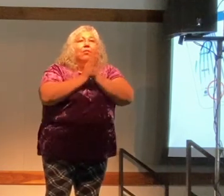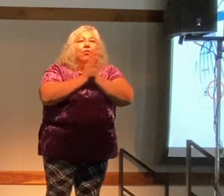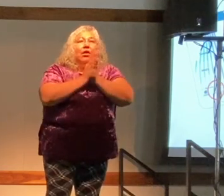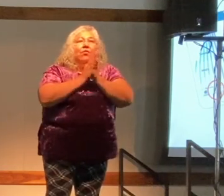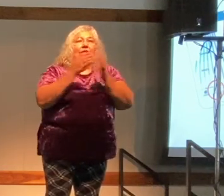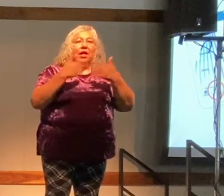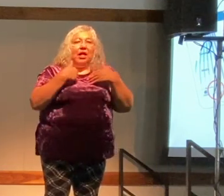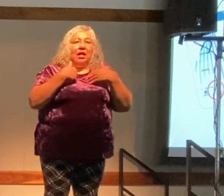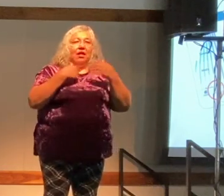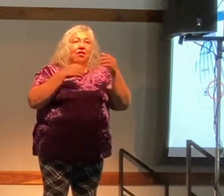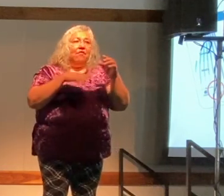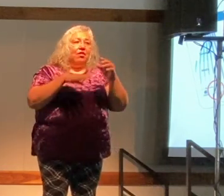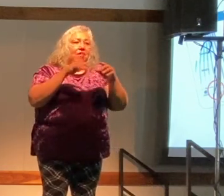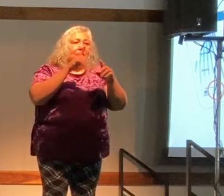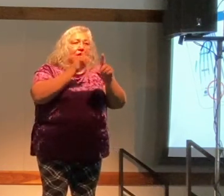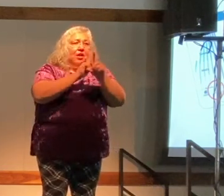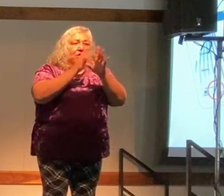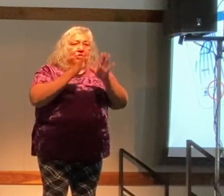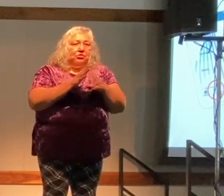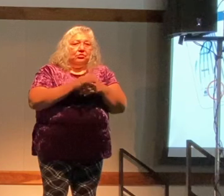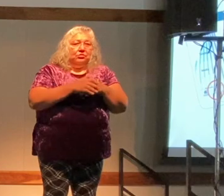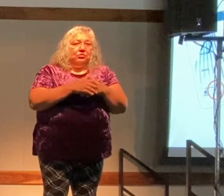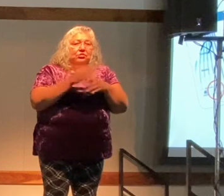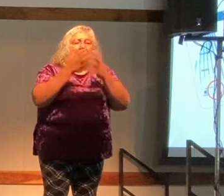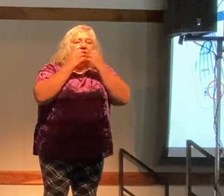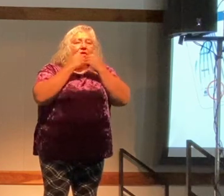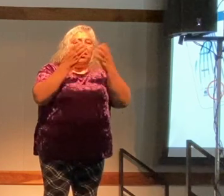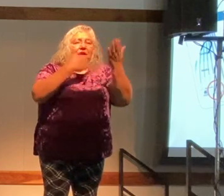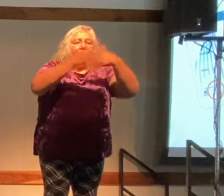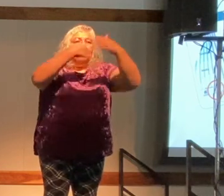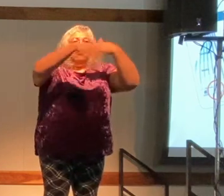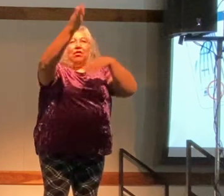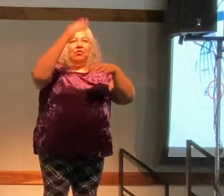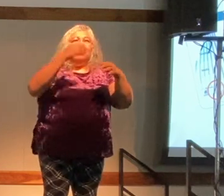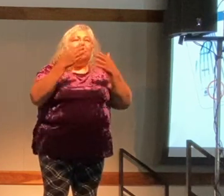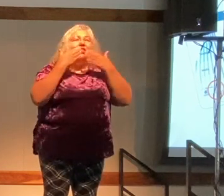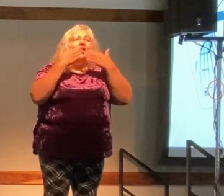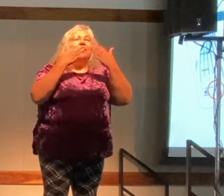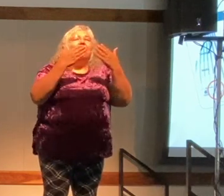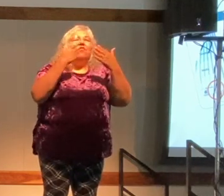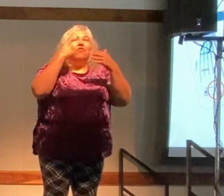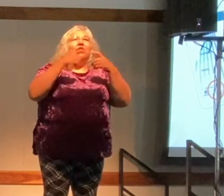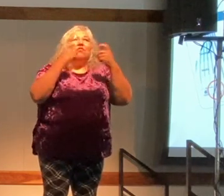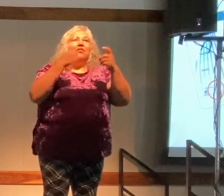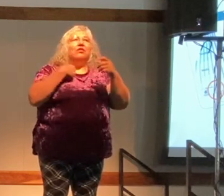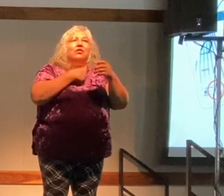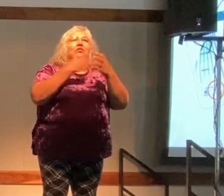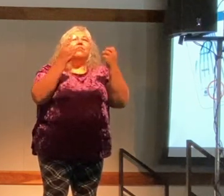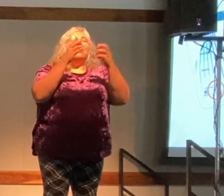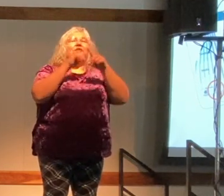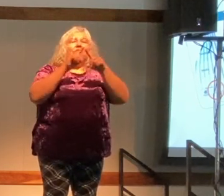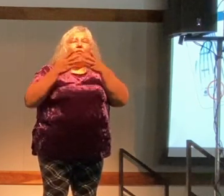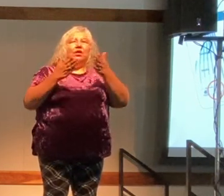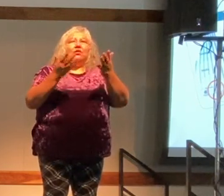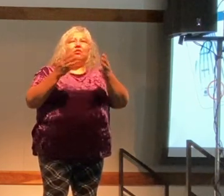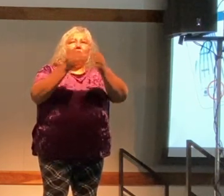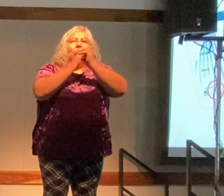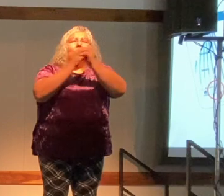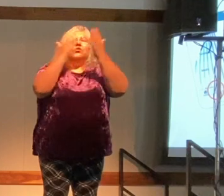we'll have the ushers come around. Your Heavenly Father, thank you. Thank you for giving us so many different ways to worship you, to serve